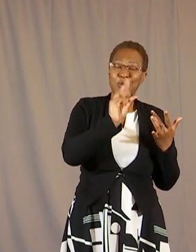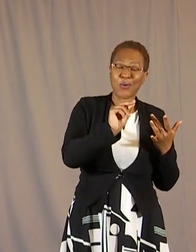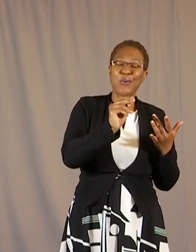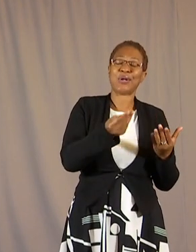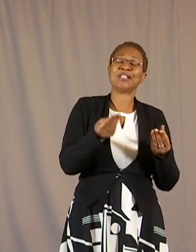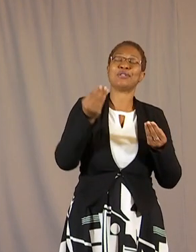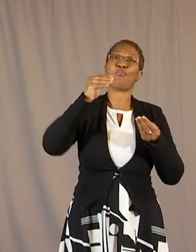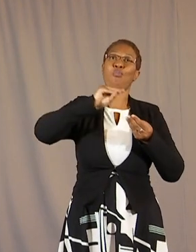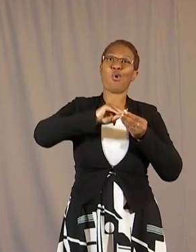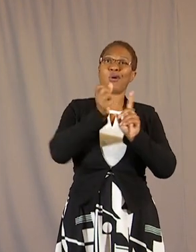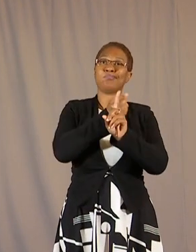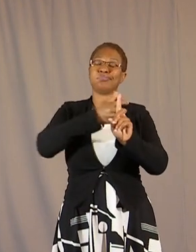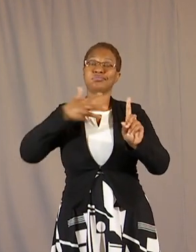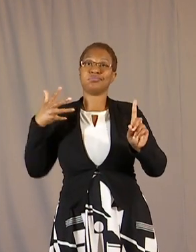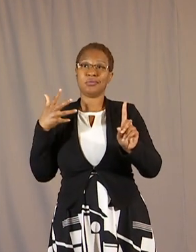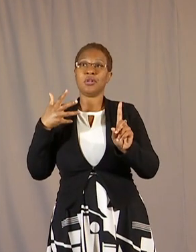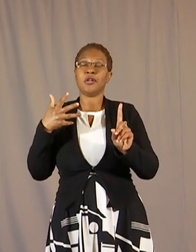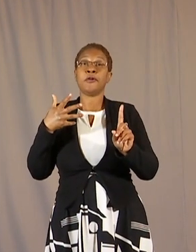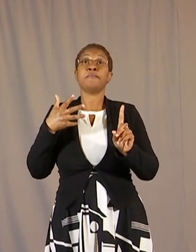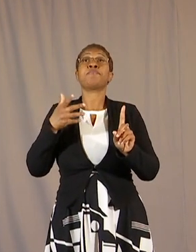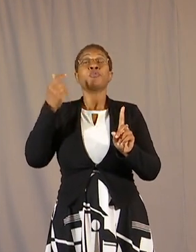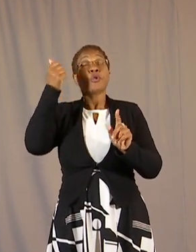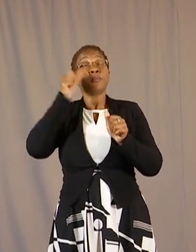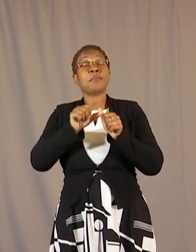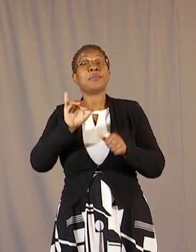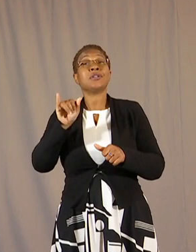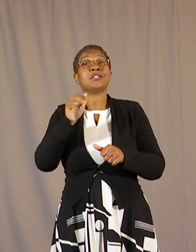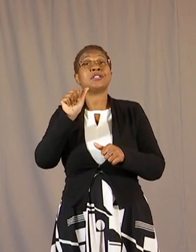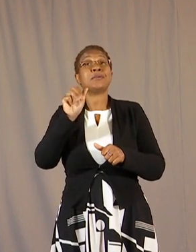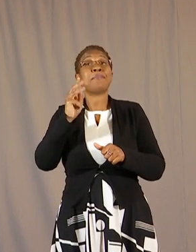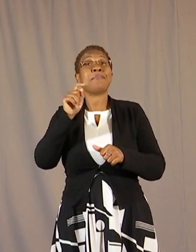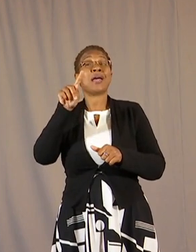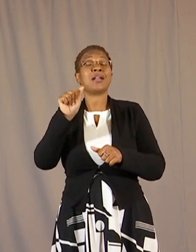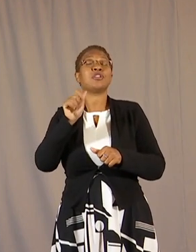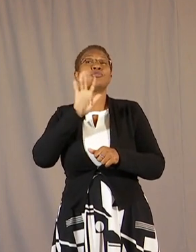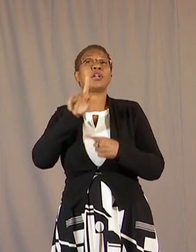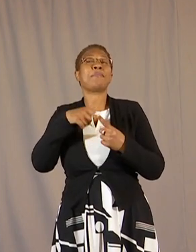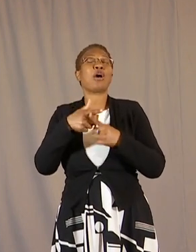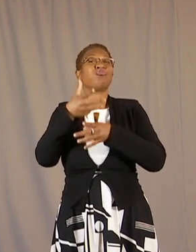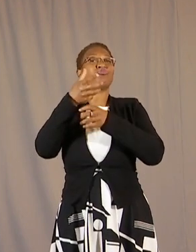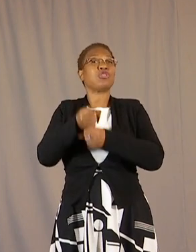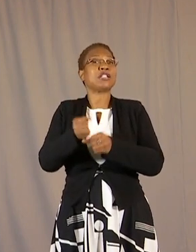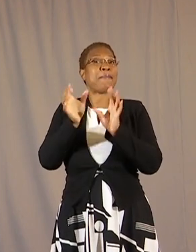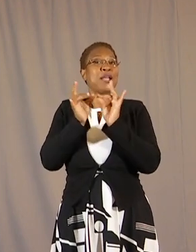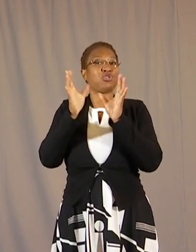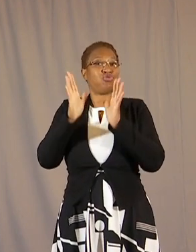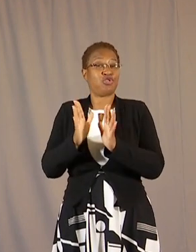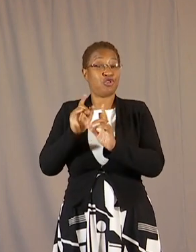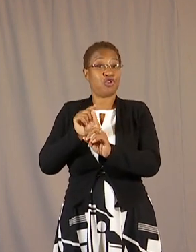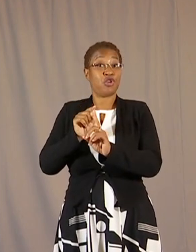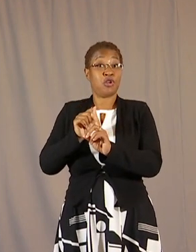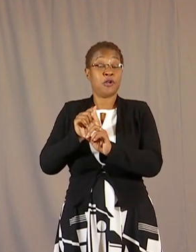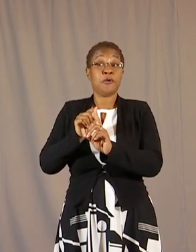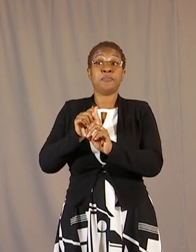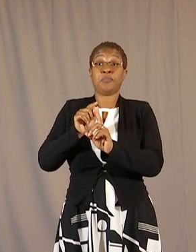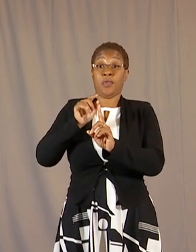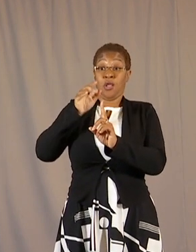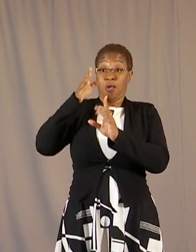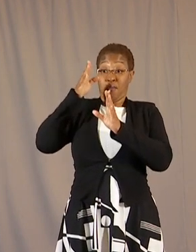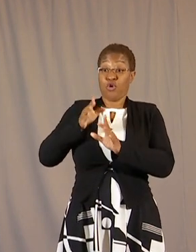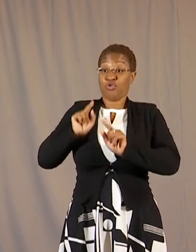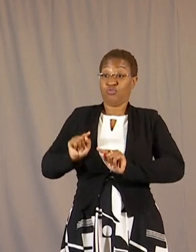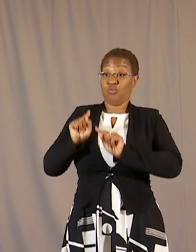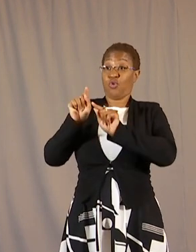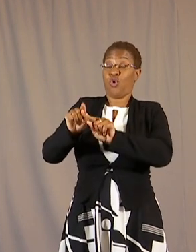Jametta mentioned one thing about trusted messengers, and that was really important. When folks were getting tested, they weren't sure what was being taken from